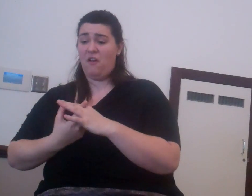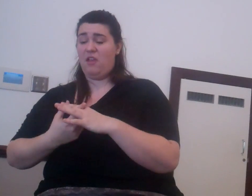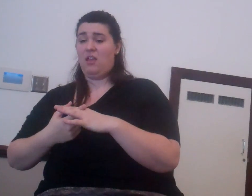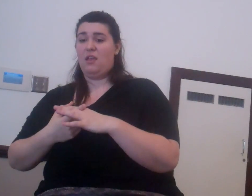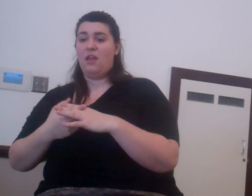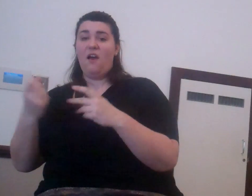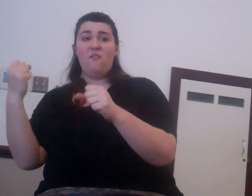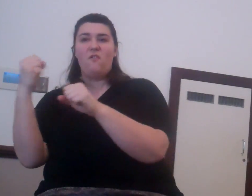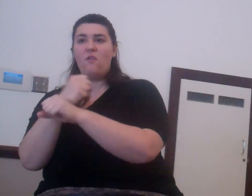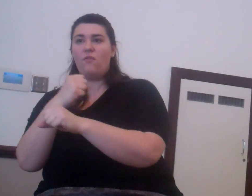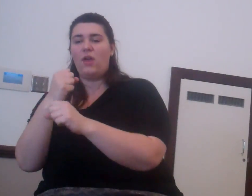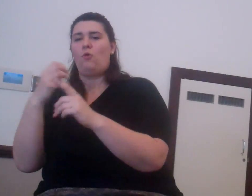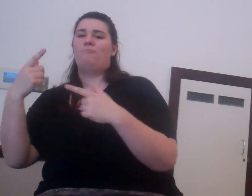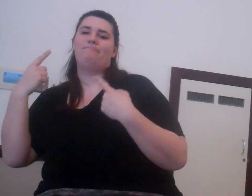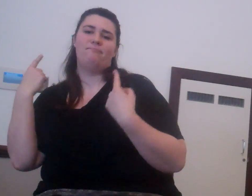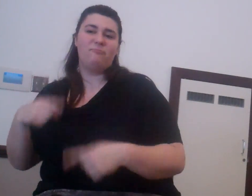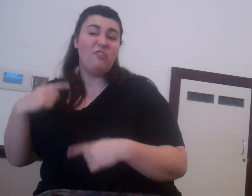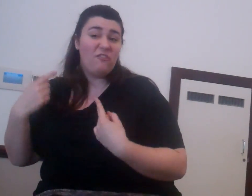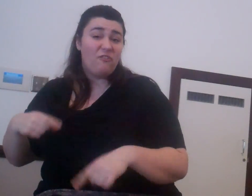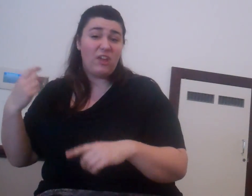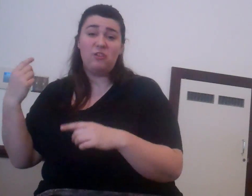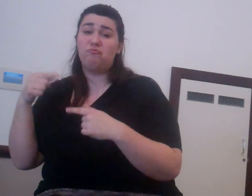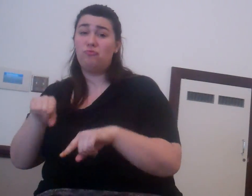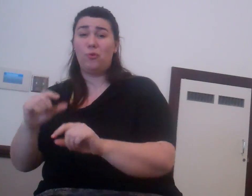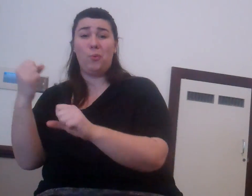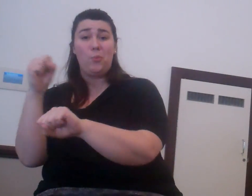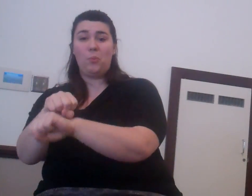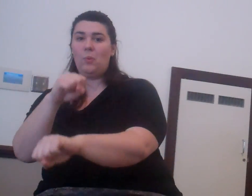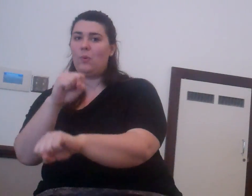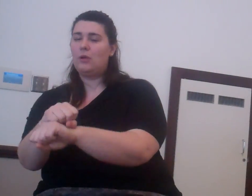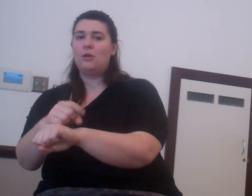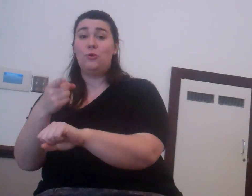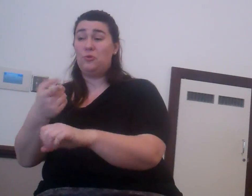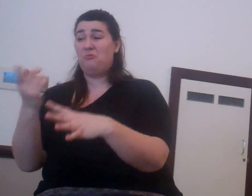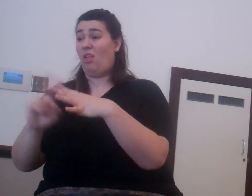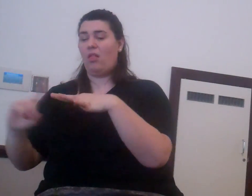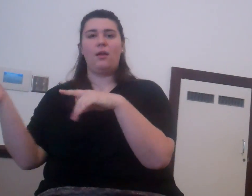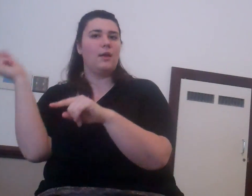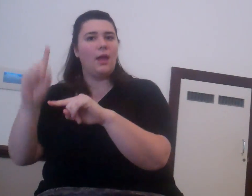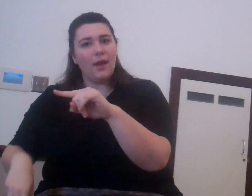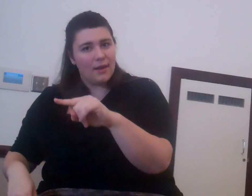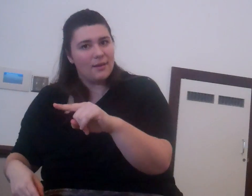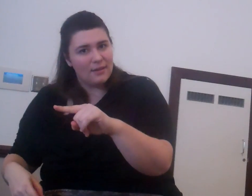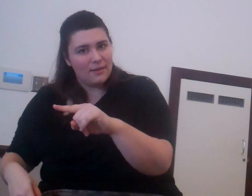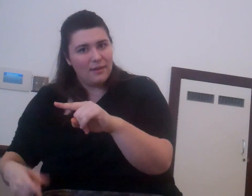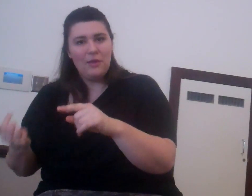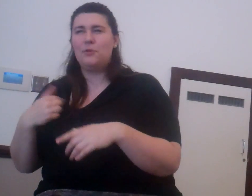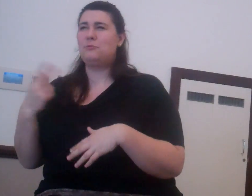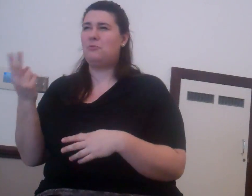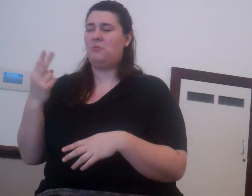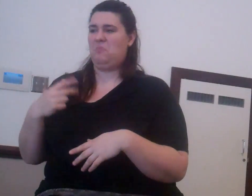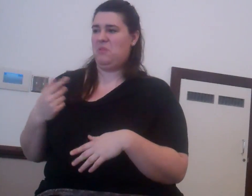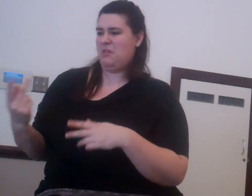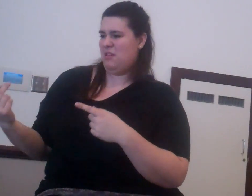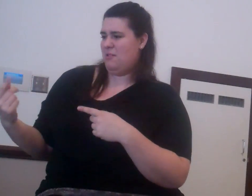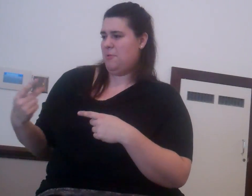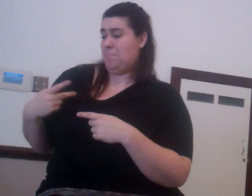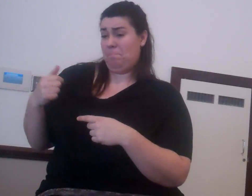to like go to work and get away from the person all day. But instead, no, here you still are, and I still think you're annoying, and I'm mad at you, right? Or you might have people